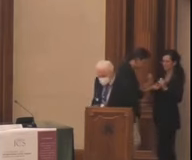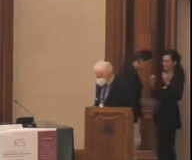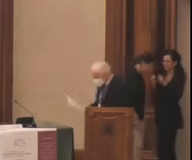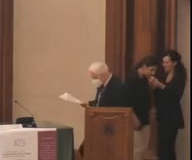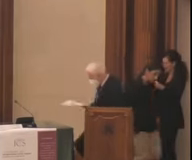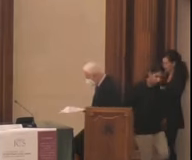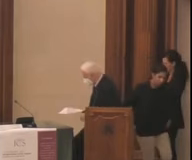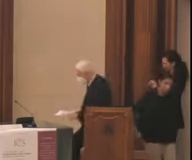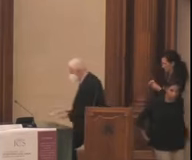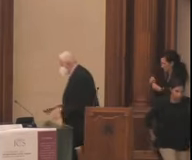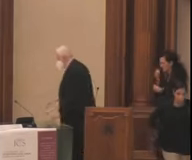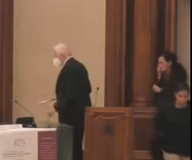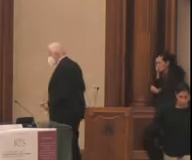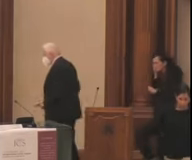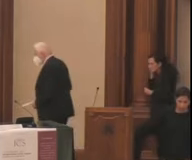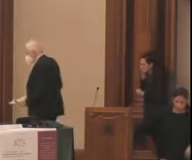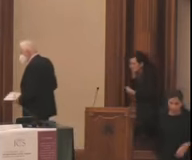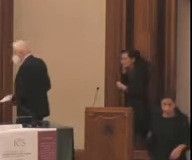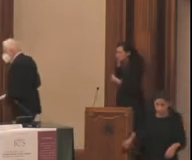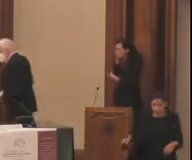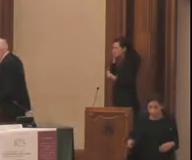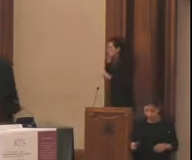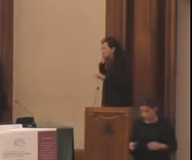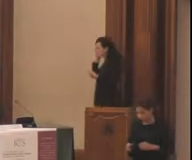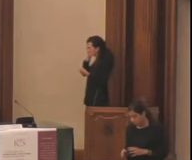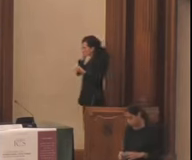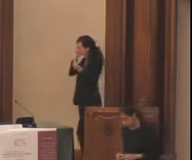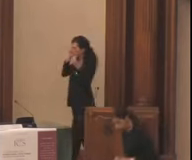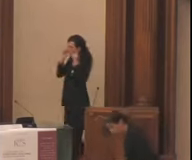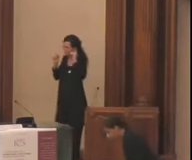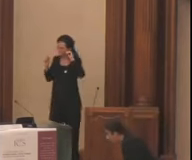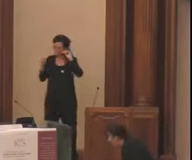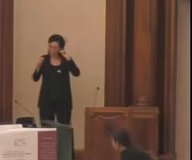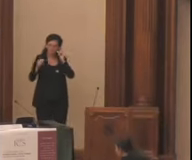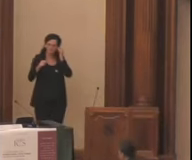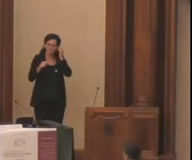start. So can you open my presentation?